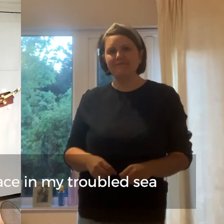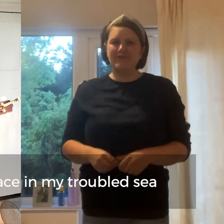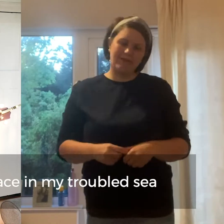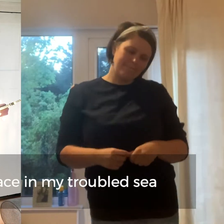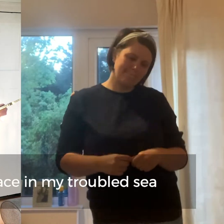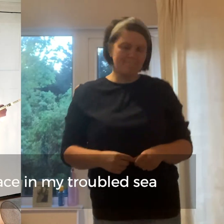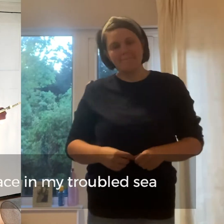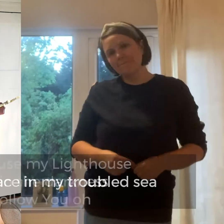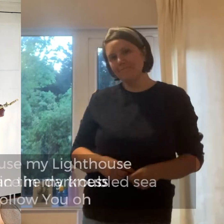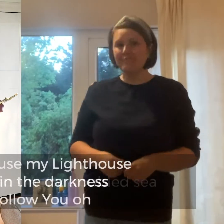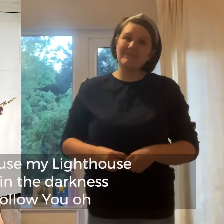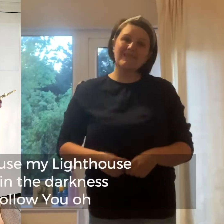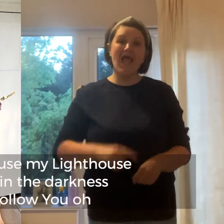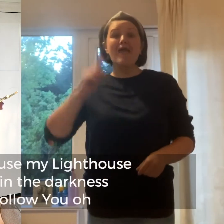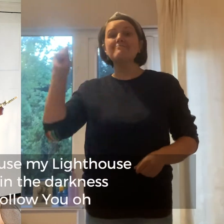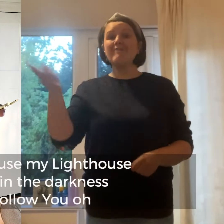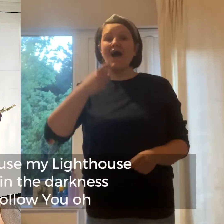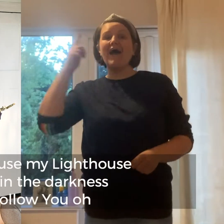You are